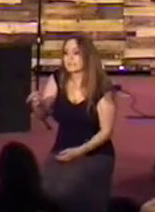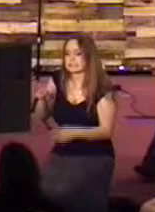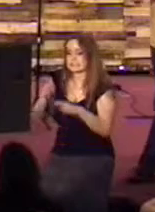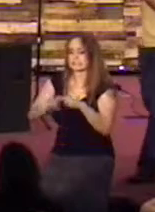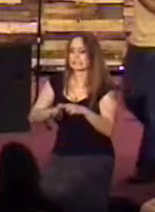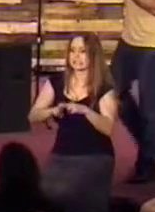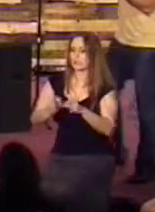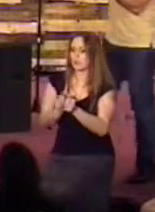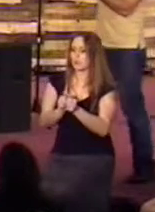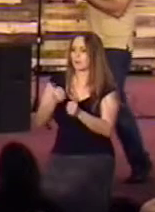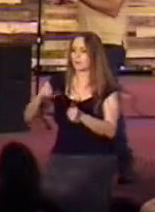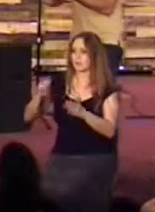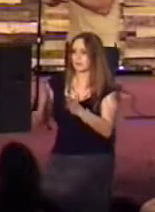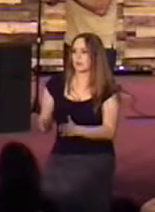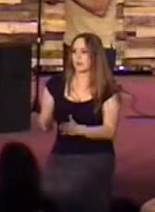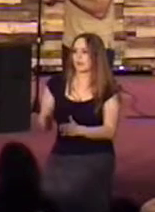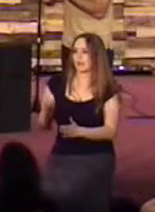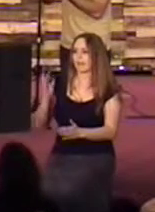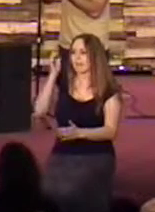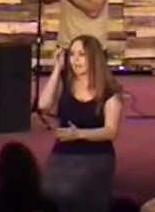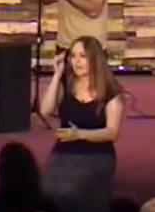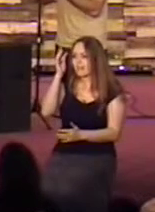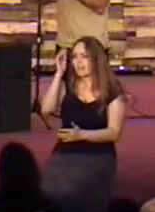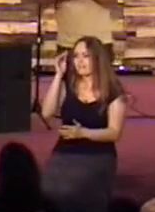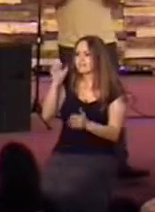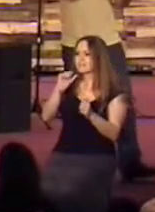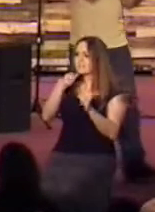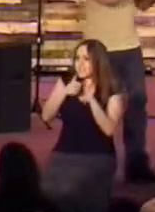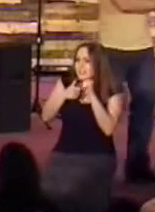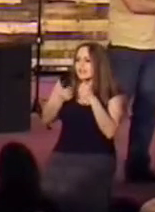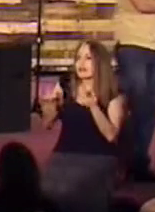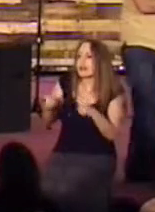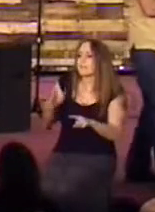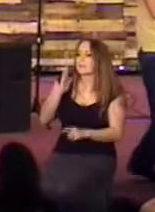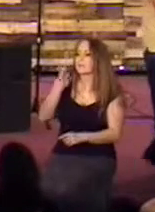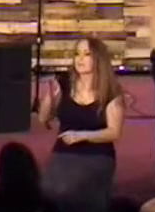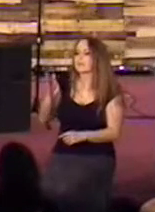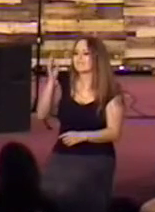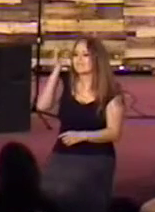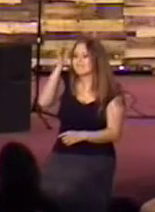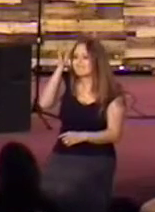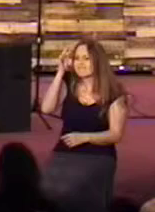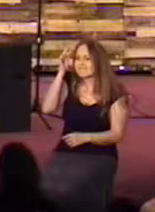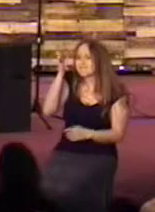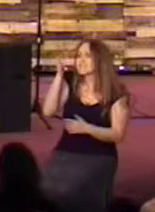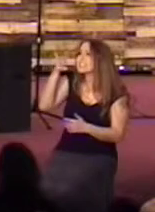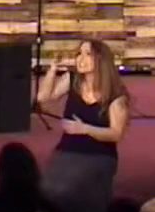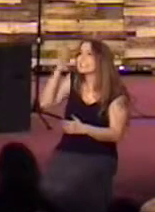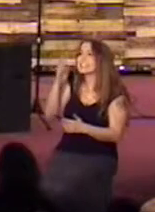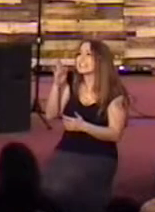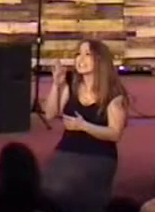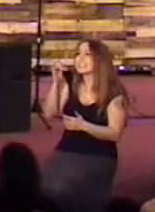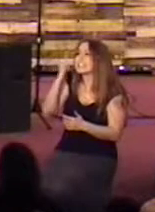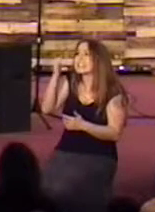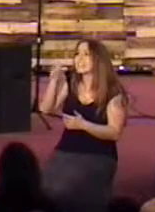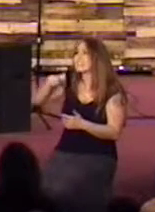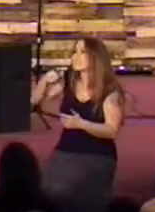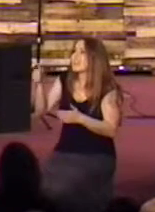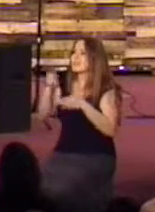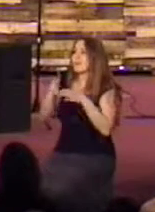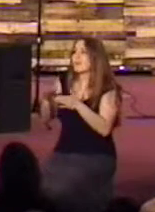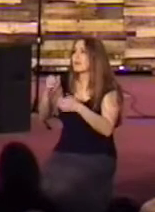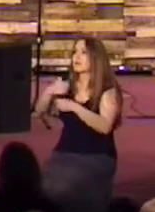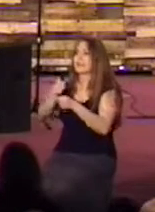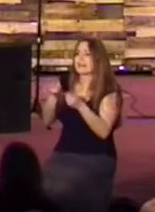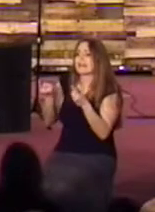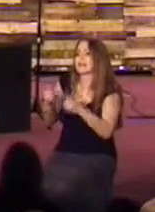with his betrayer. He's thinking of the suffering that's about to happen. He's thinking in his head, "God, if there's any other way to make this happen other